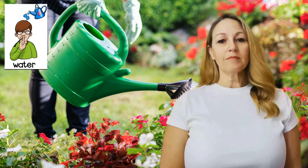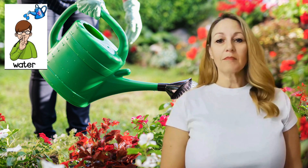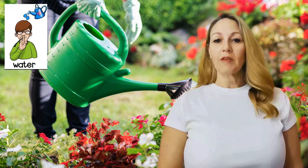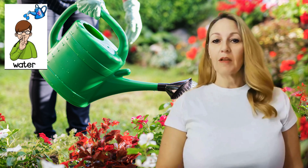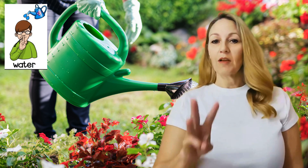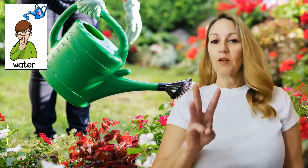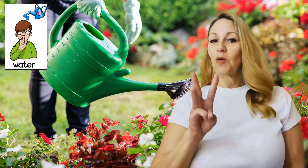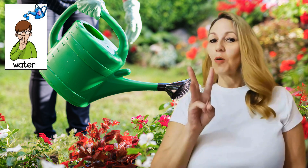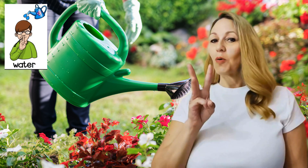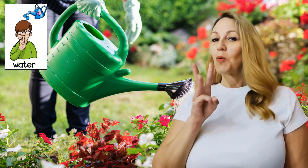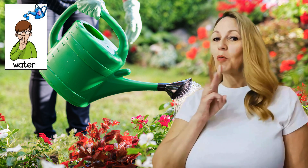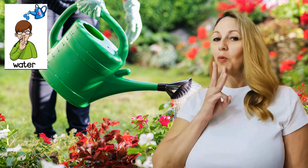Water.